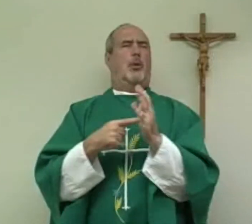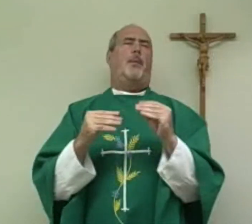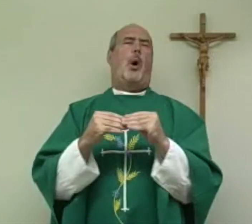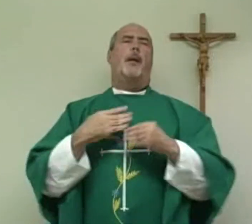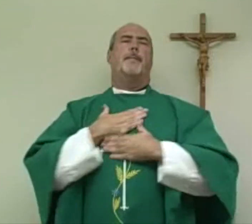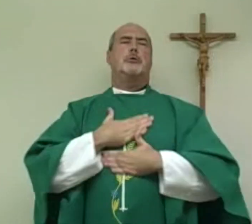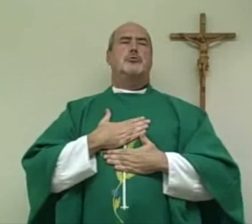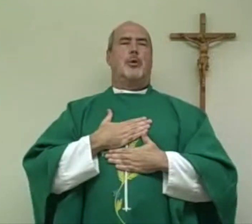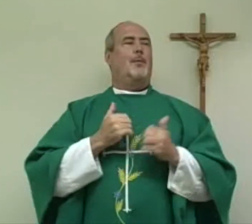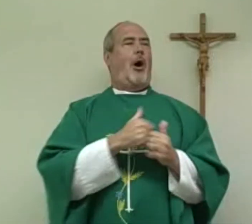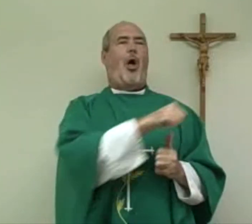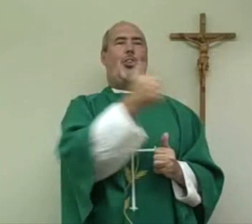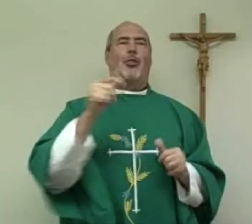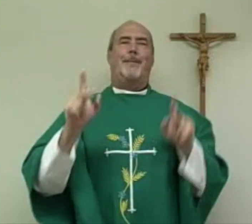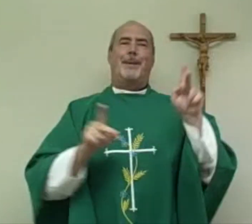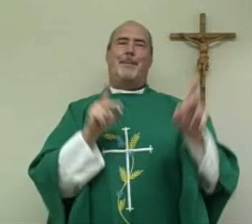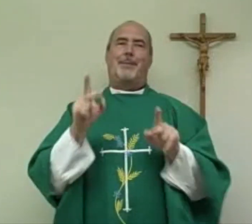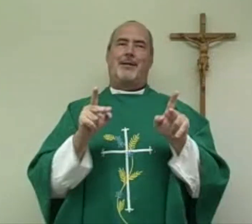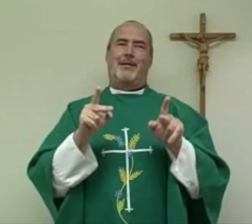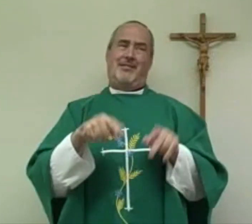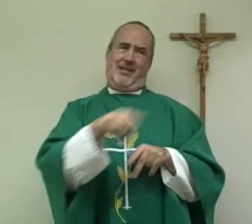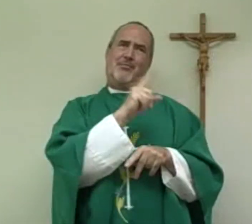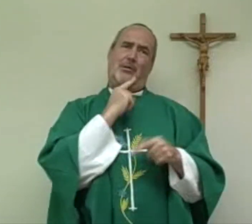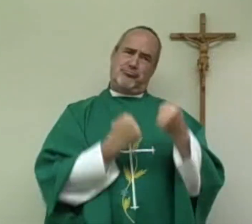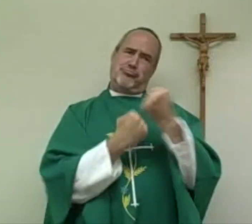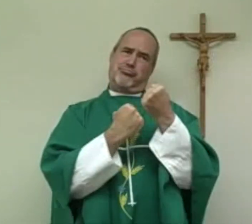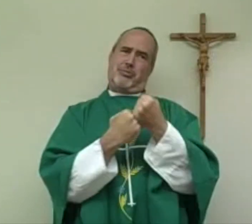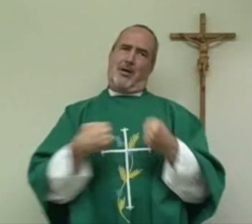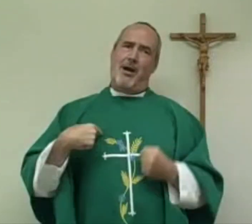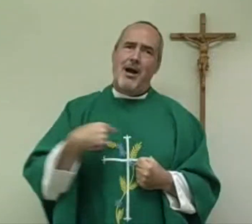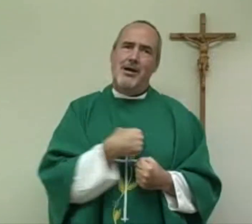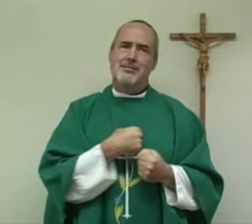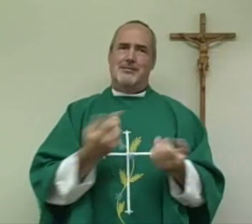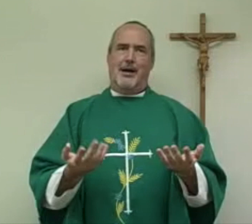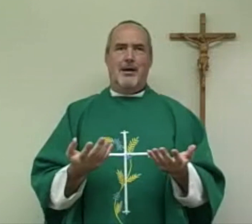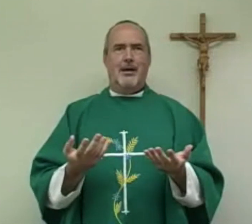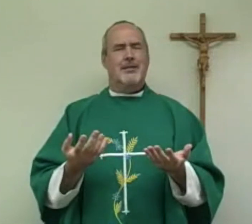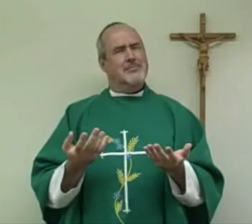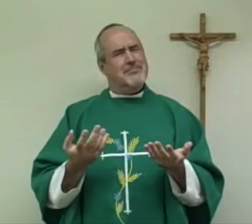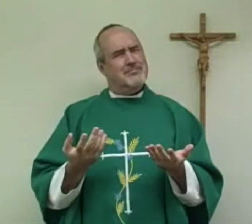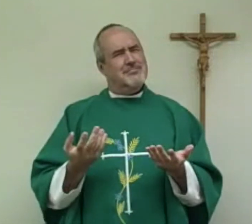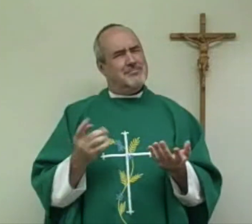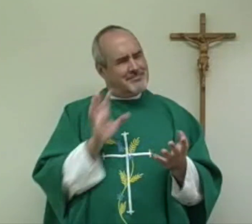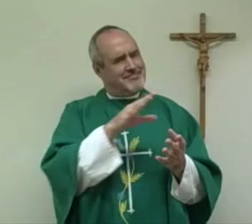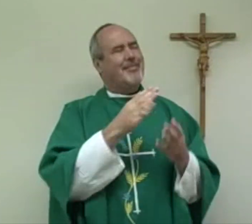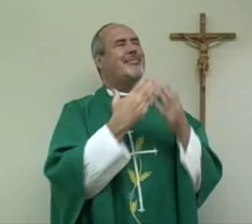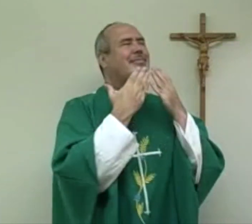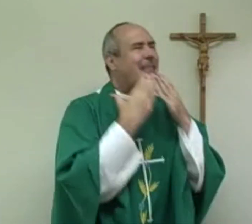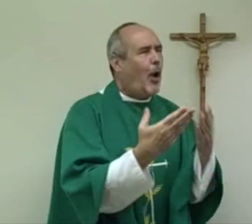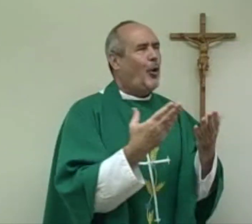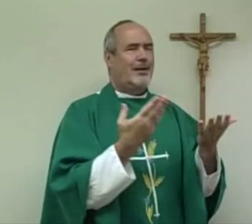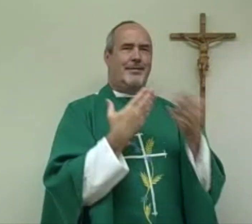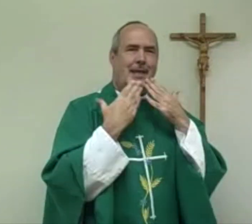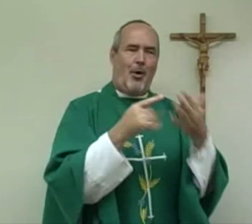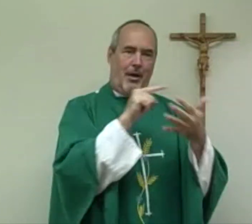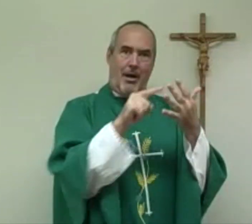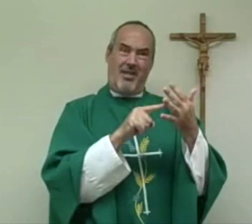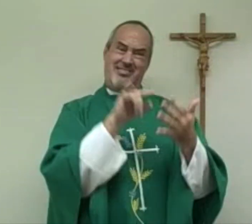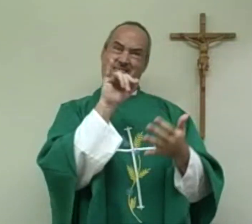thank God, but we have to show more appreciation for other people that support us and help us. We need to thank them